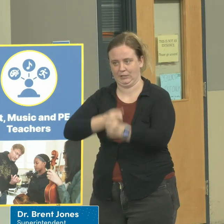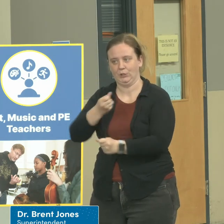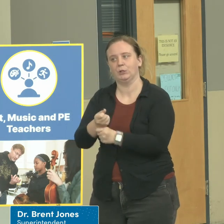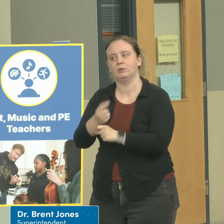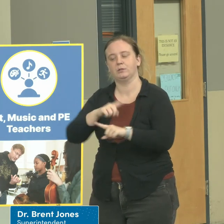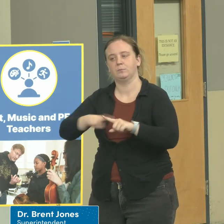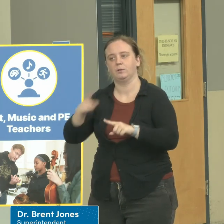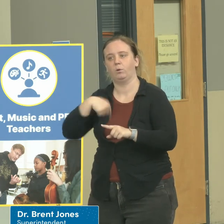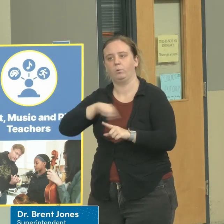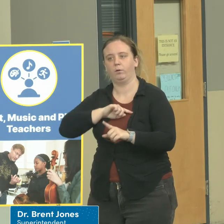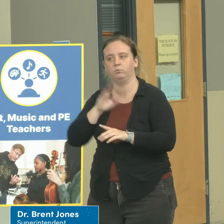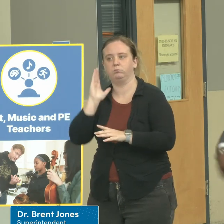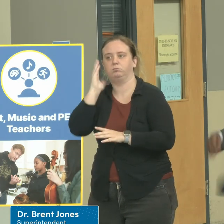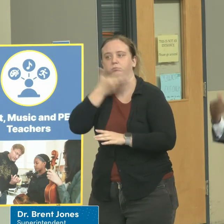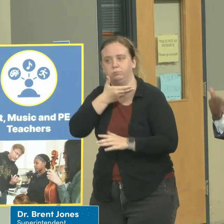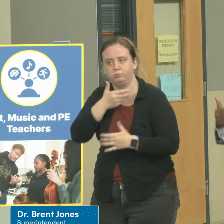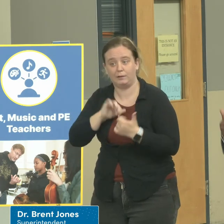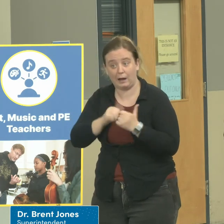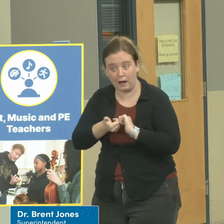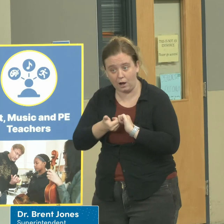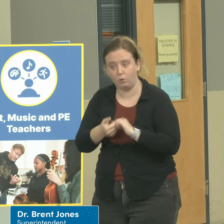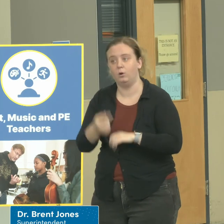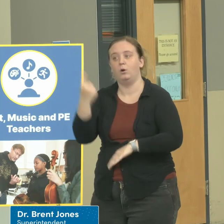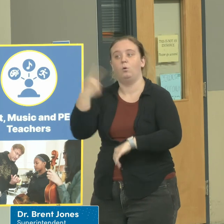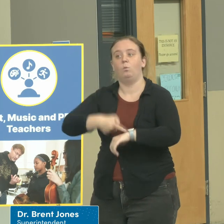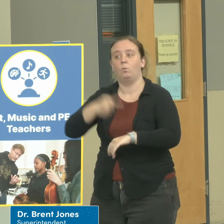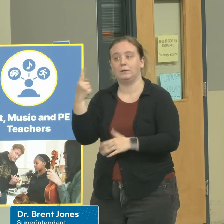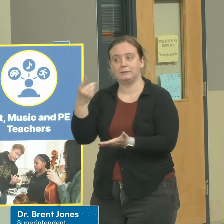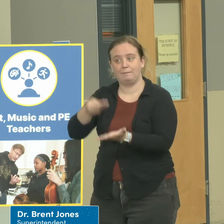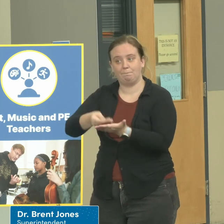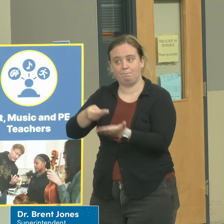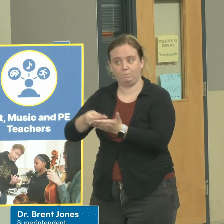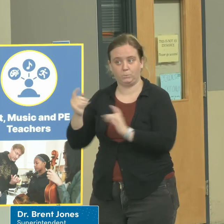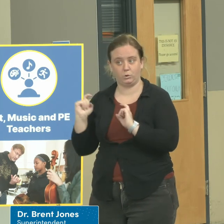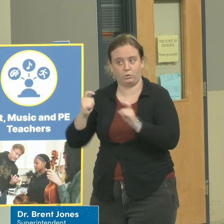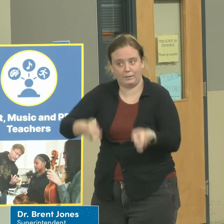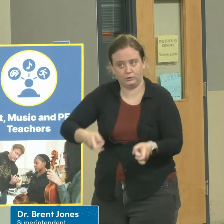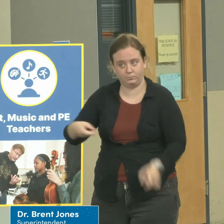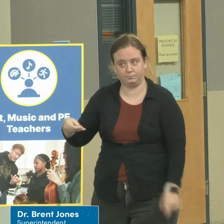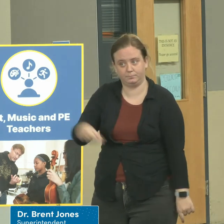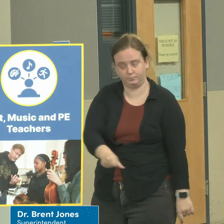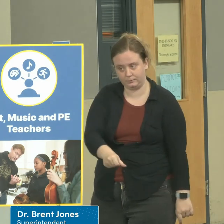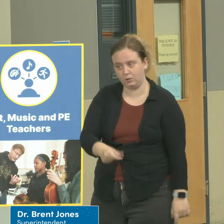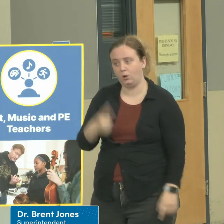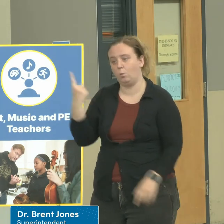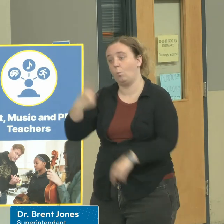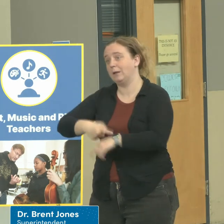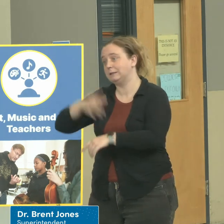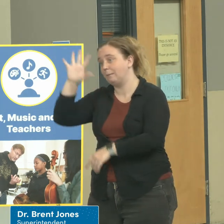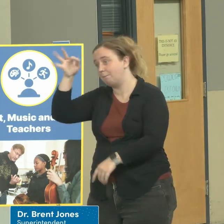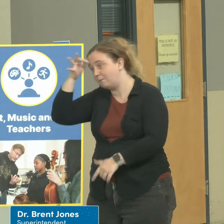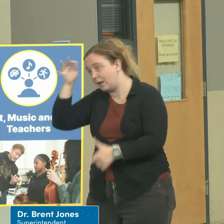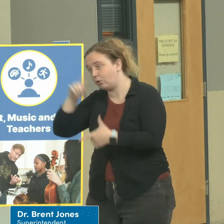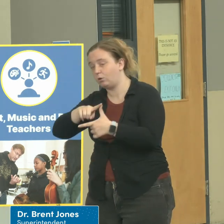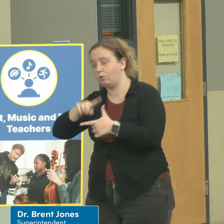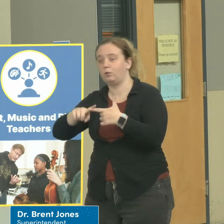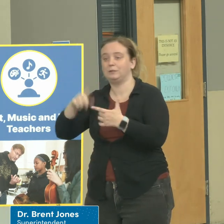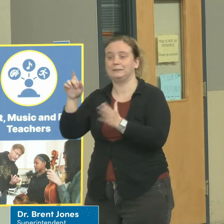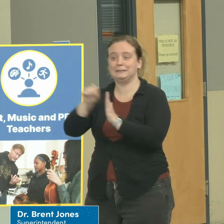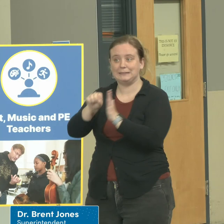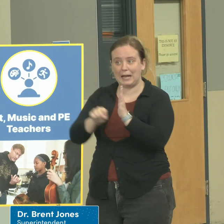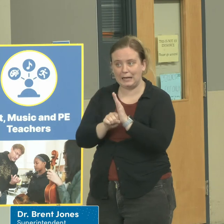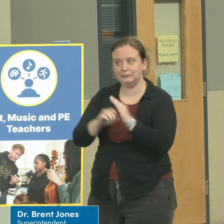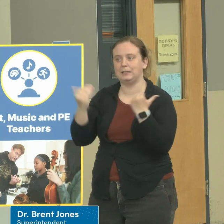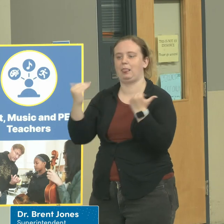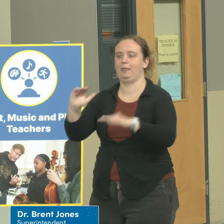with one-time funds, one-time federal funds, one-time state funds, but those funds have run out. And so over the last couple of years,